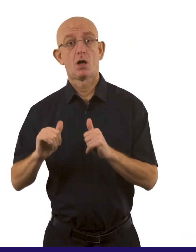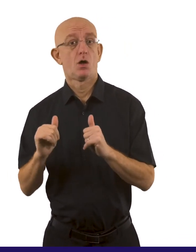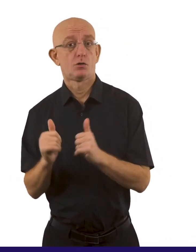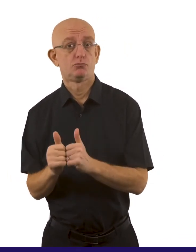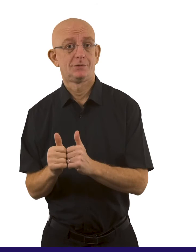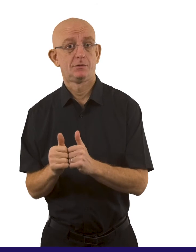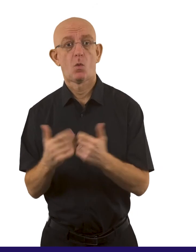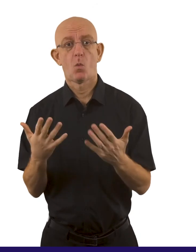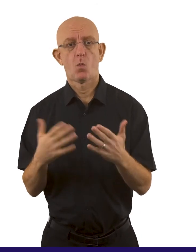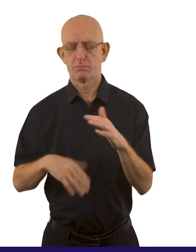agree.